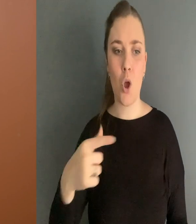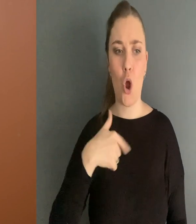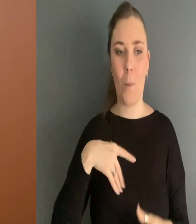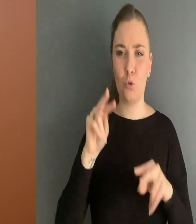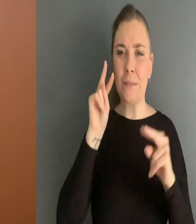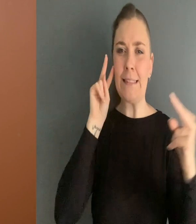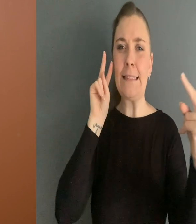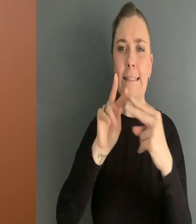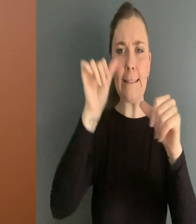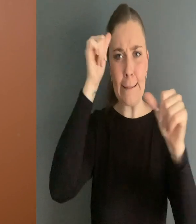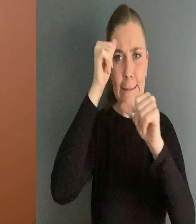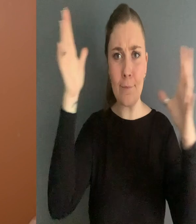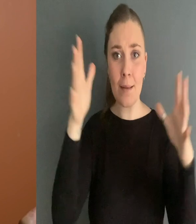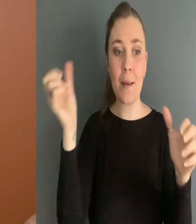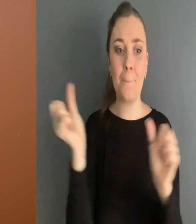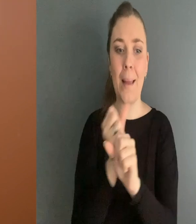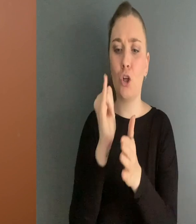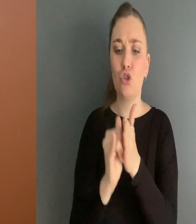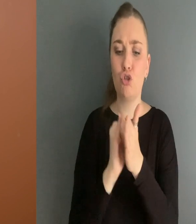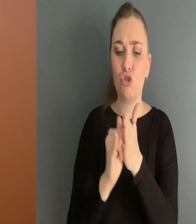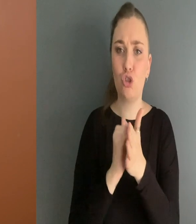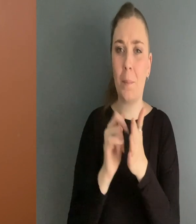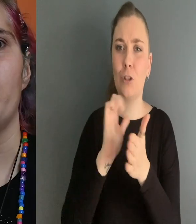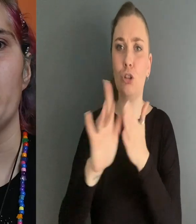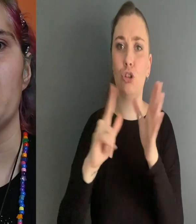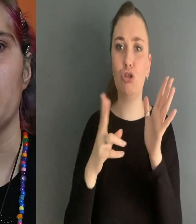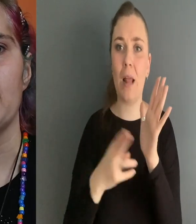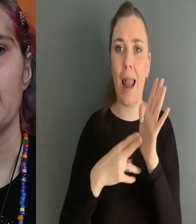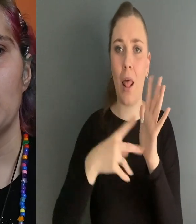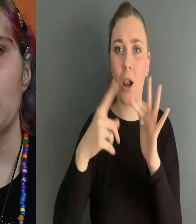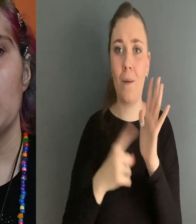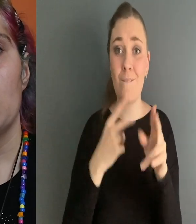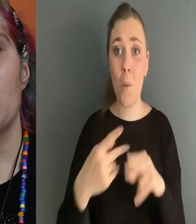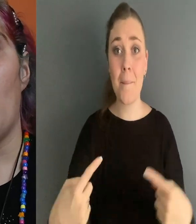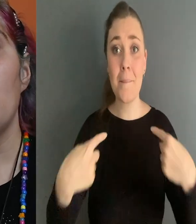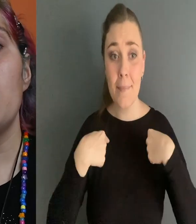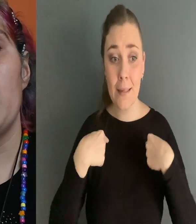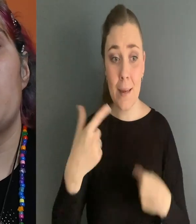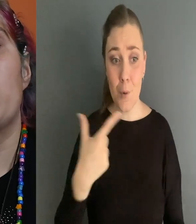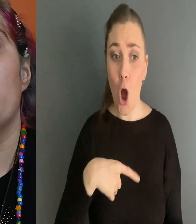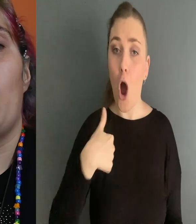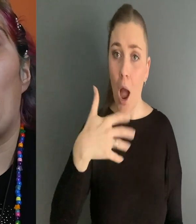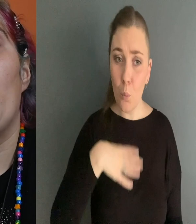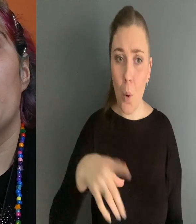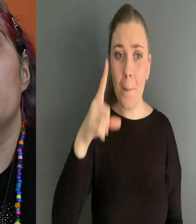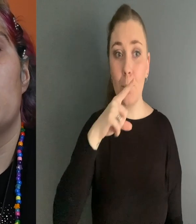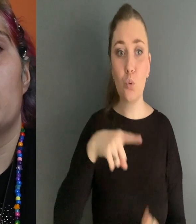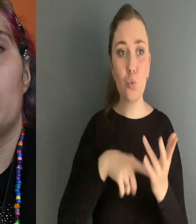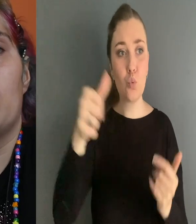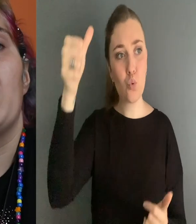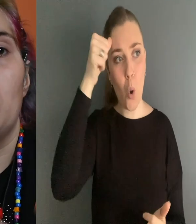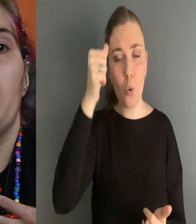and see celebrities and make a YouTube channel for myself because I want people to know